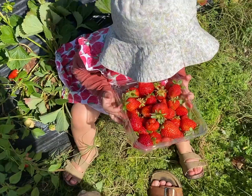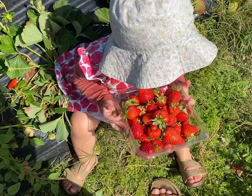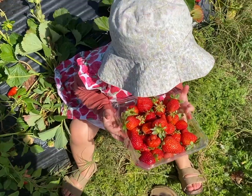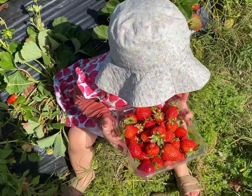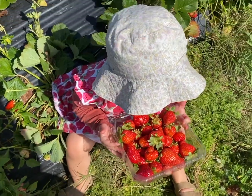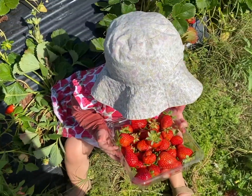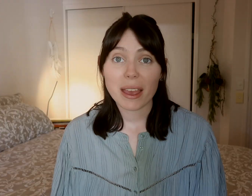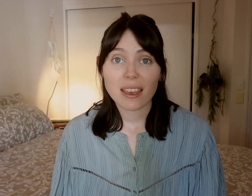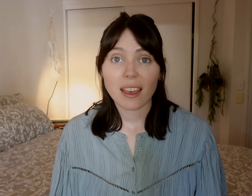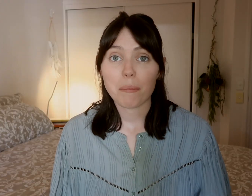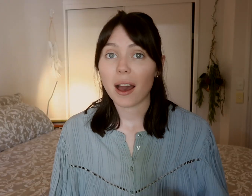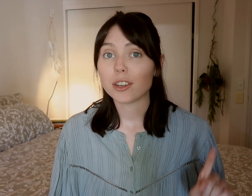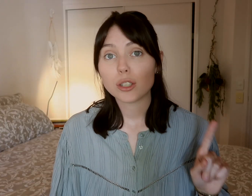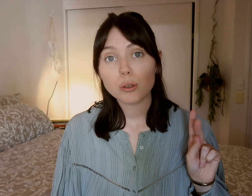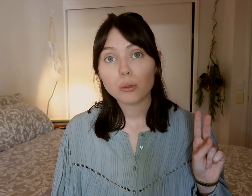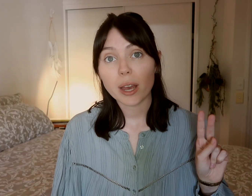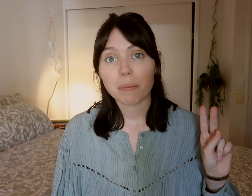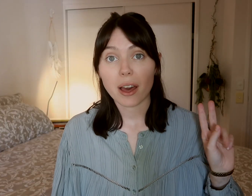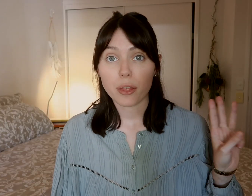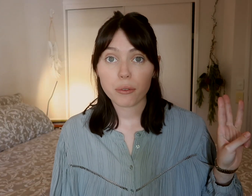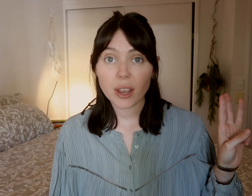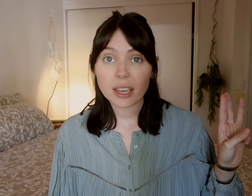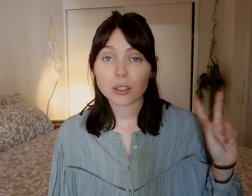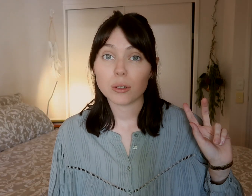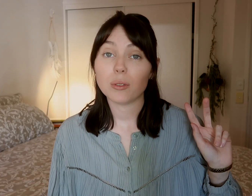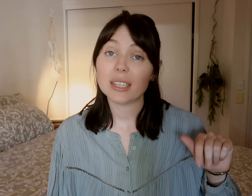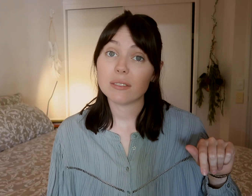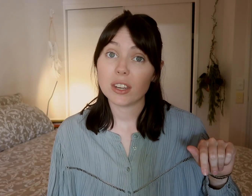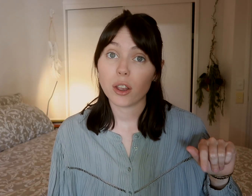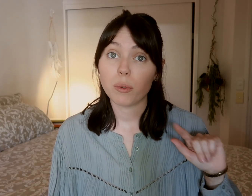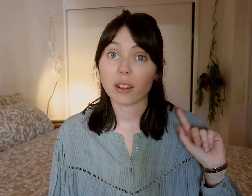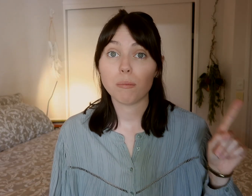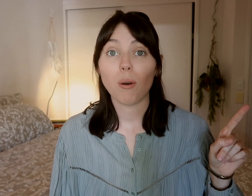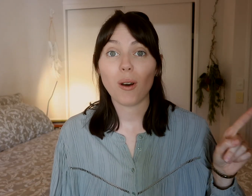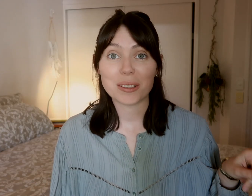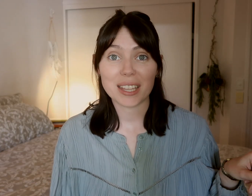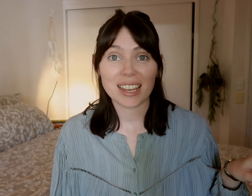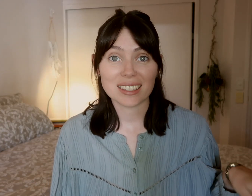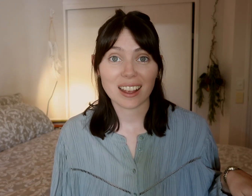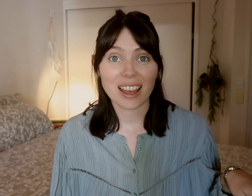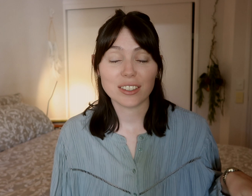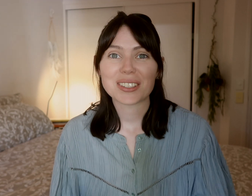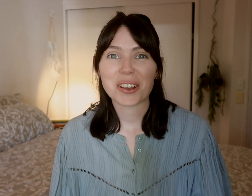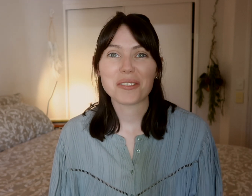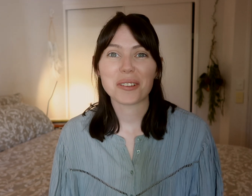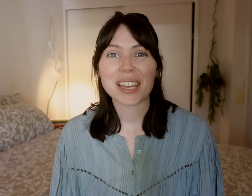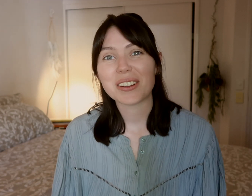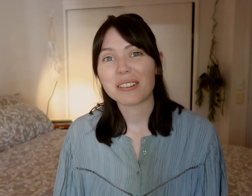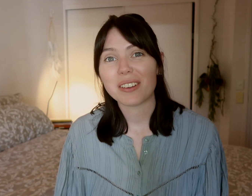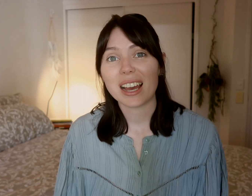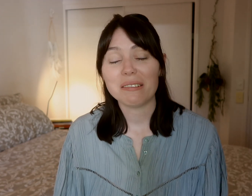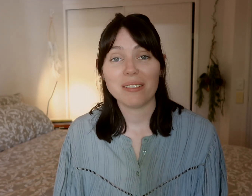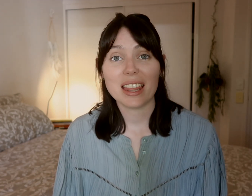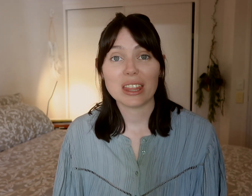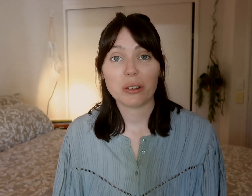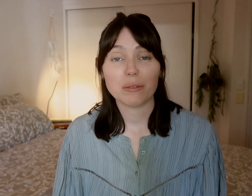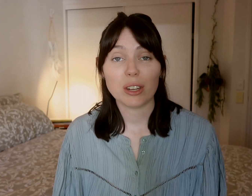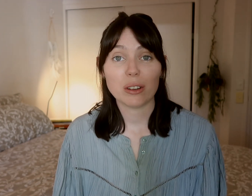new. I will be making a part 2 and a part 3 to this video with more Auslan Signs, so if you want to get notified when those videos